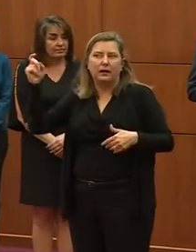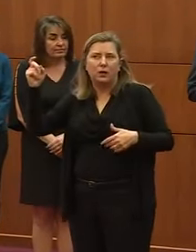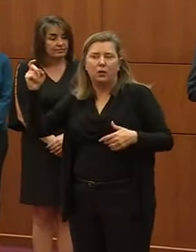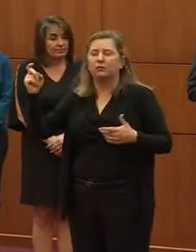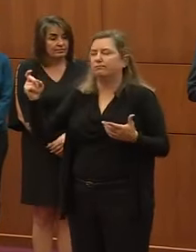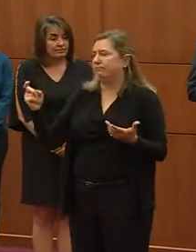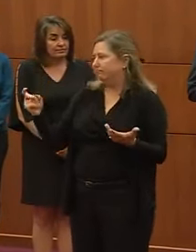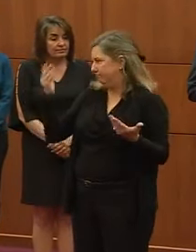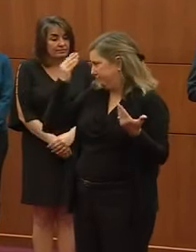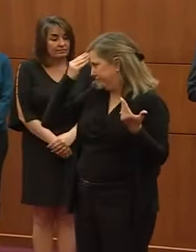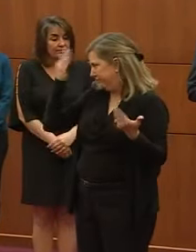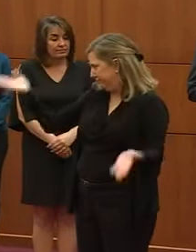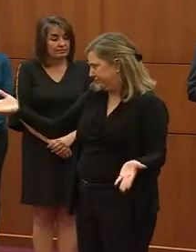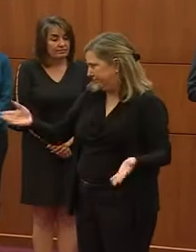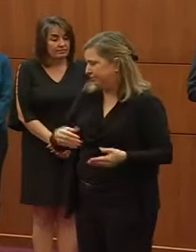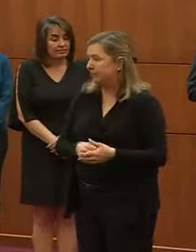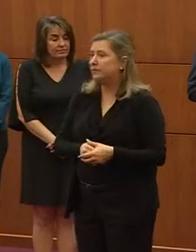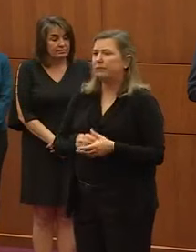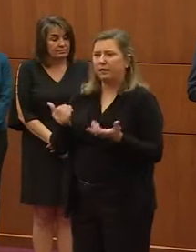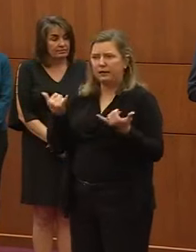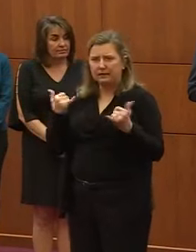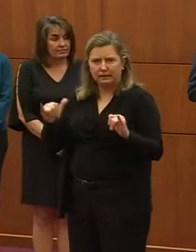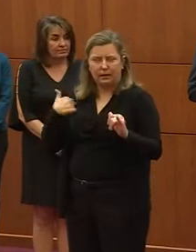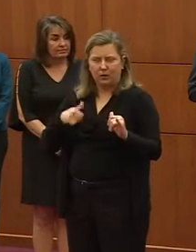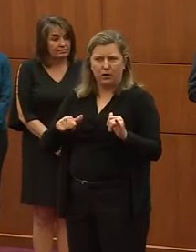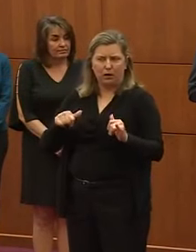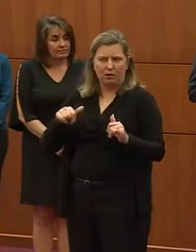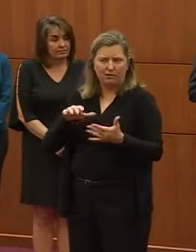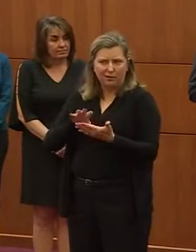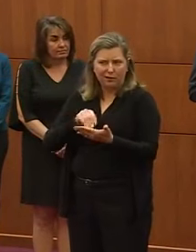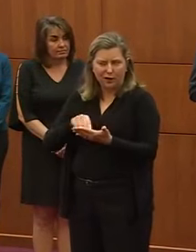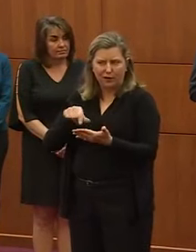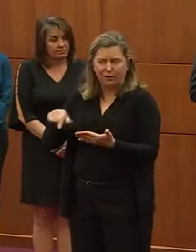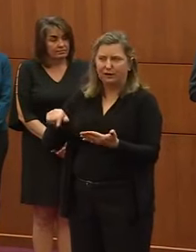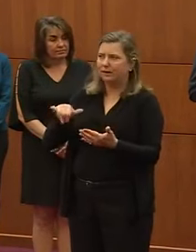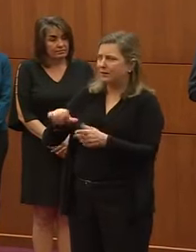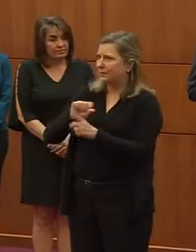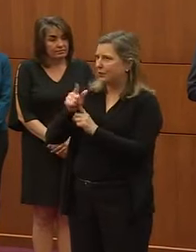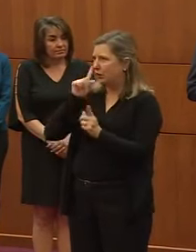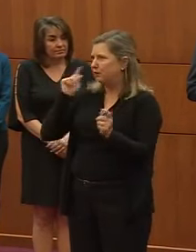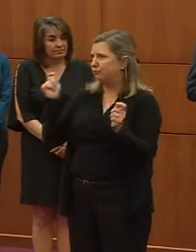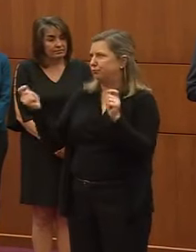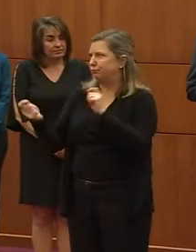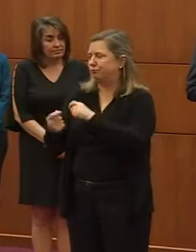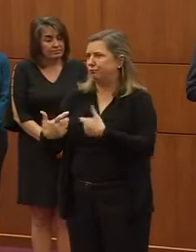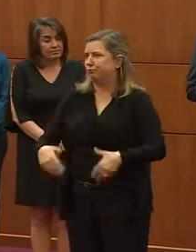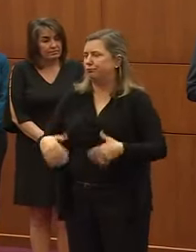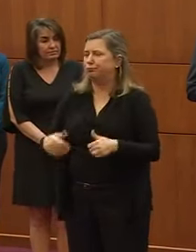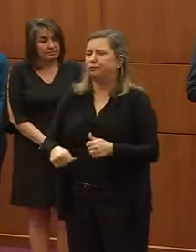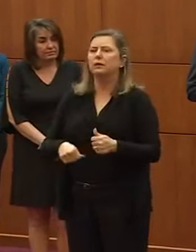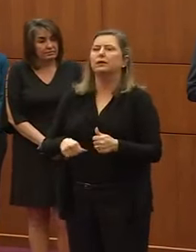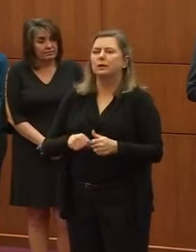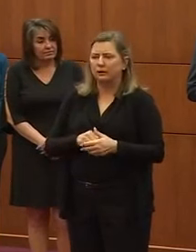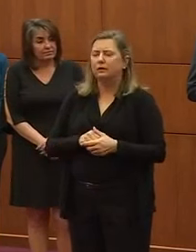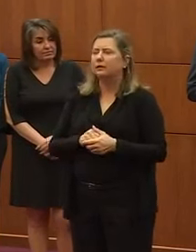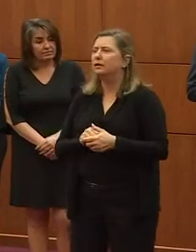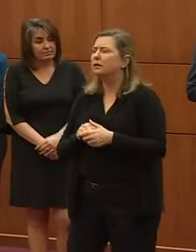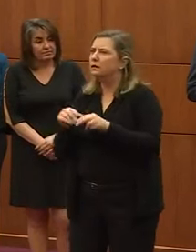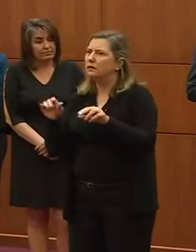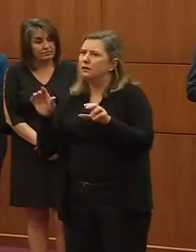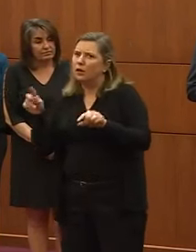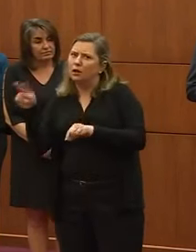this time. We're still learning about this situation. It's evolving. We are looking at experiences in other